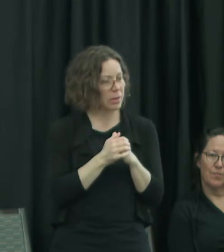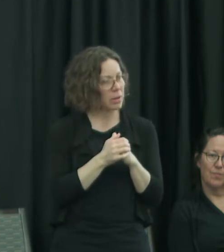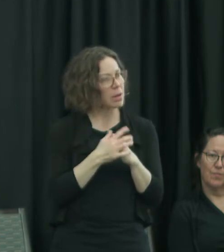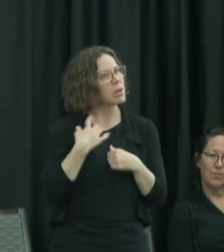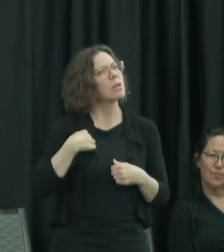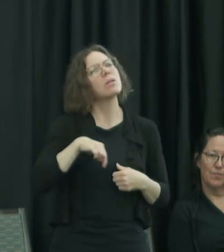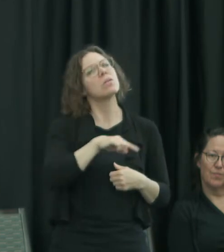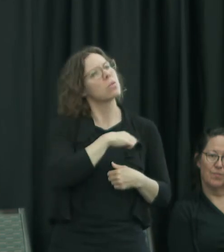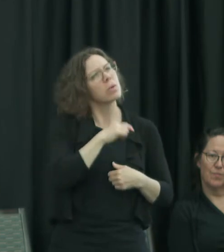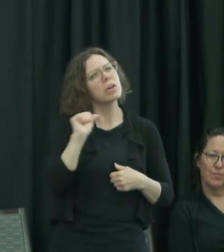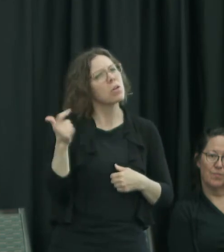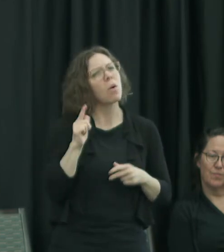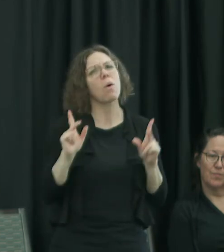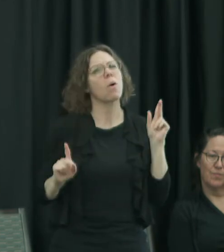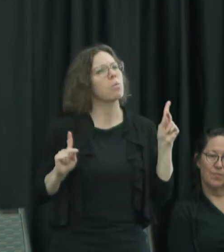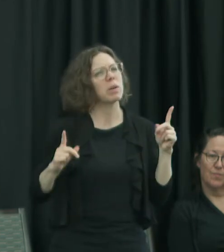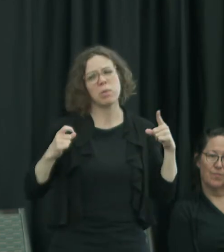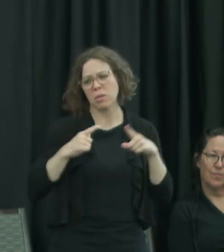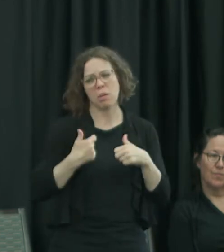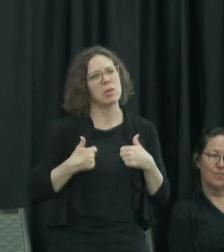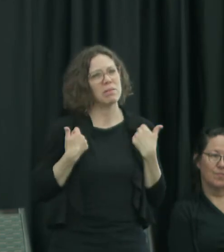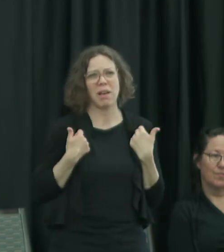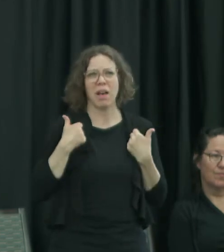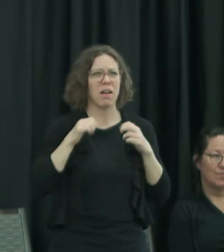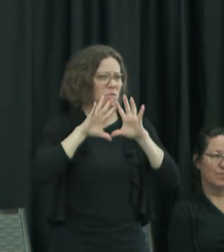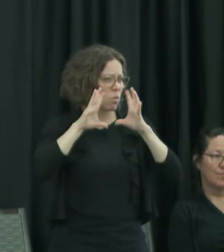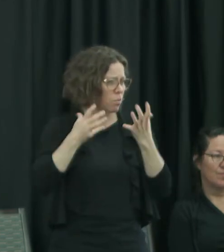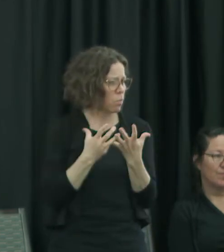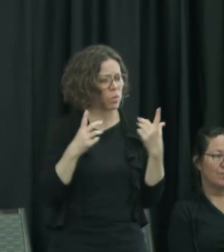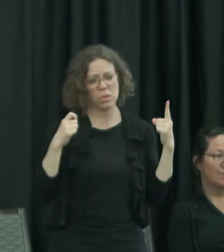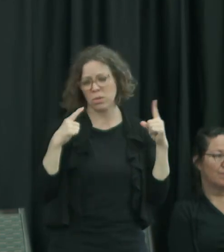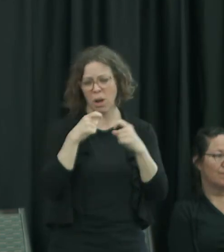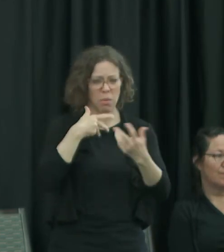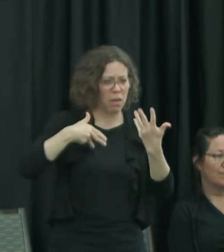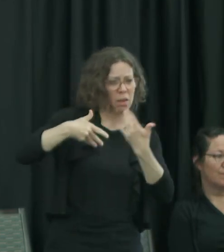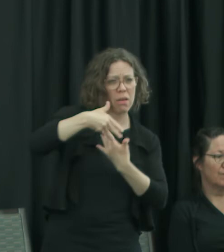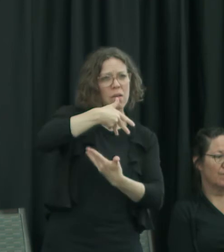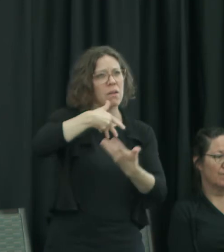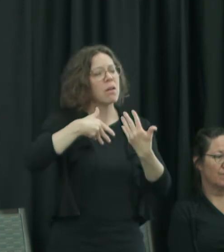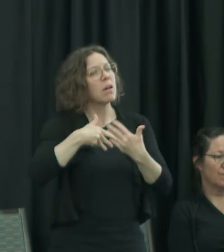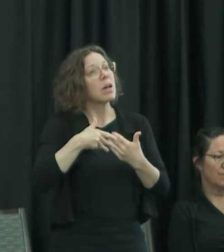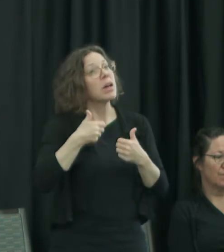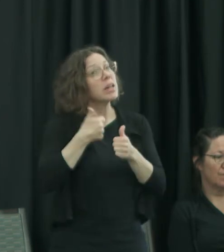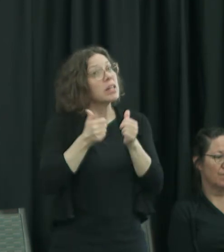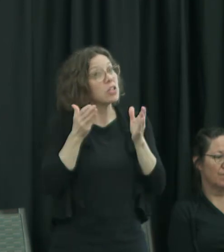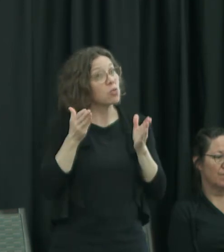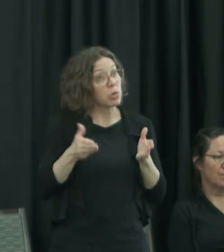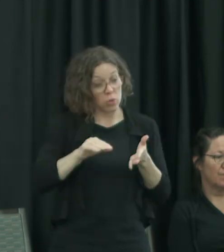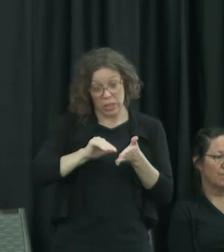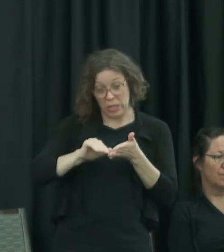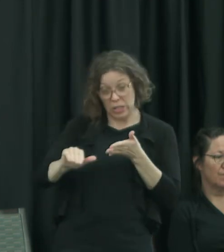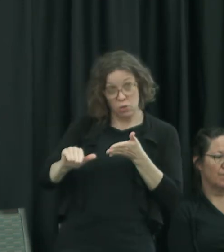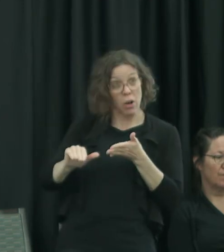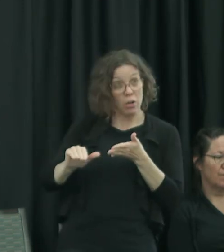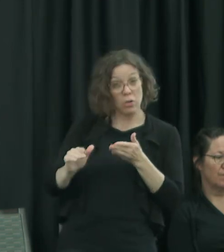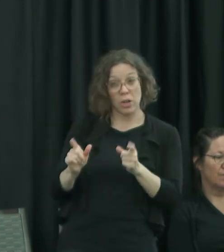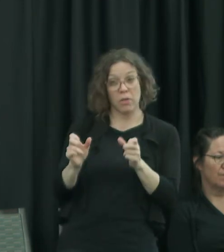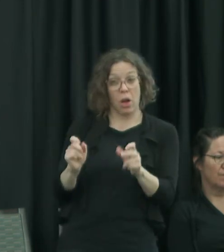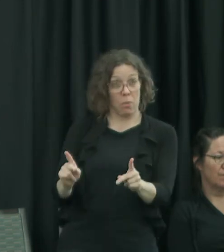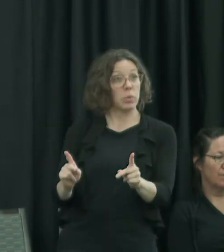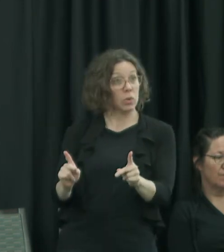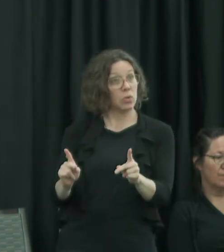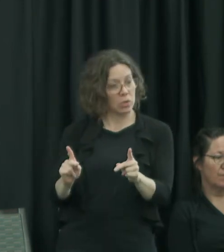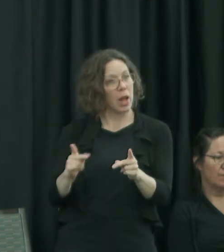complicated people navigating in a complex world. When each patient is discharged, they're given the opportunity to complete a